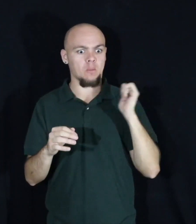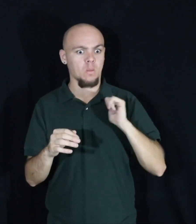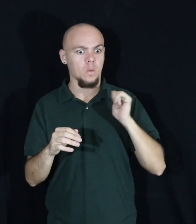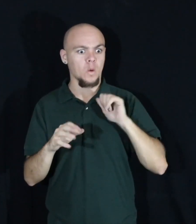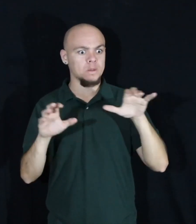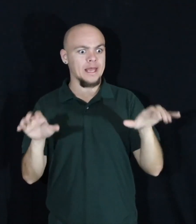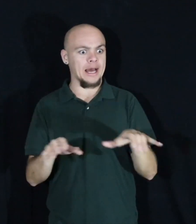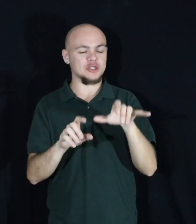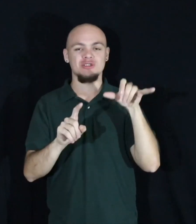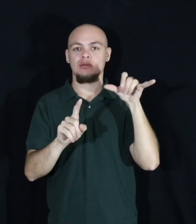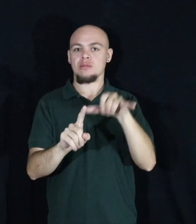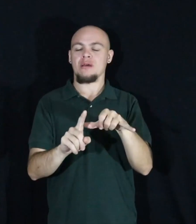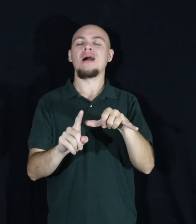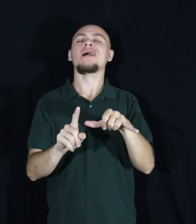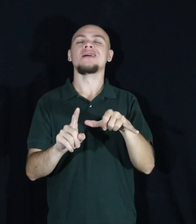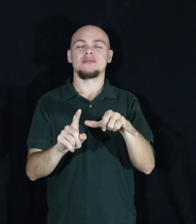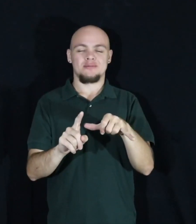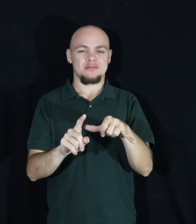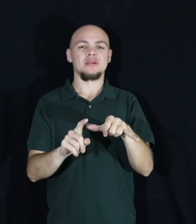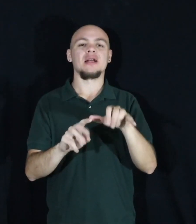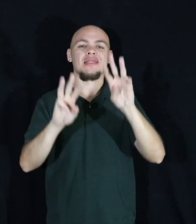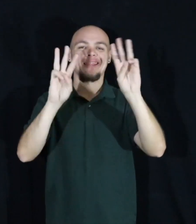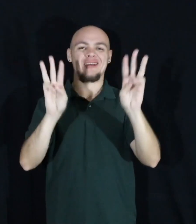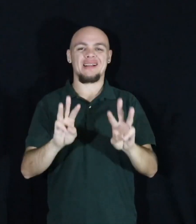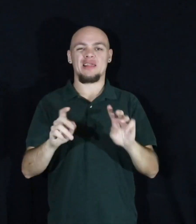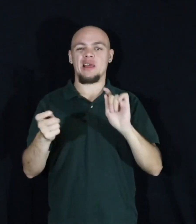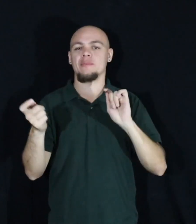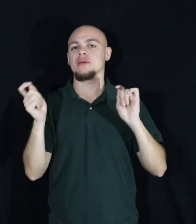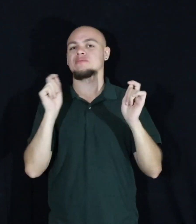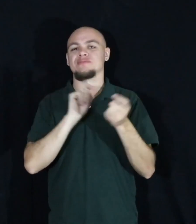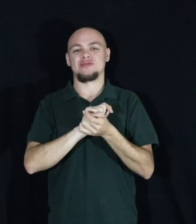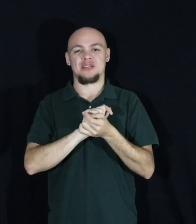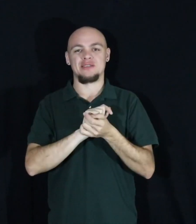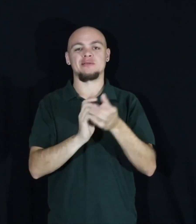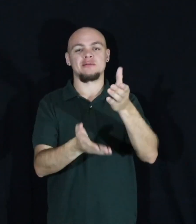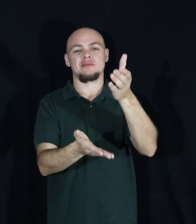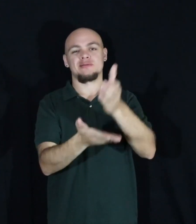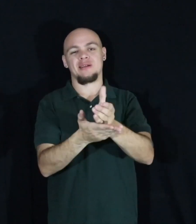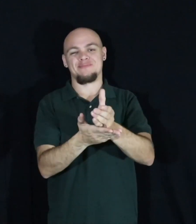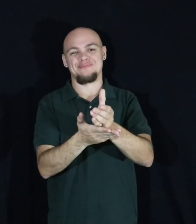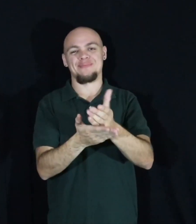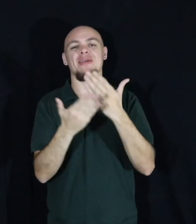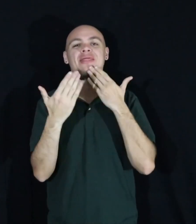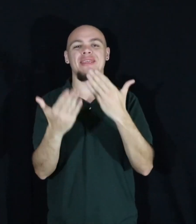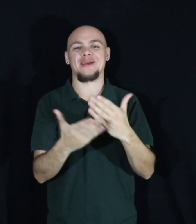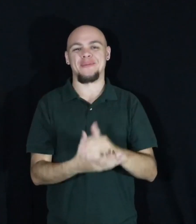that is how we solve the climate crisis of today. Thank you.